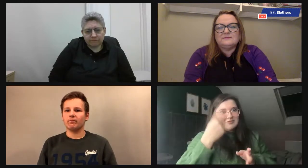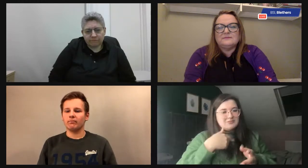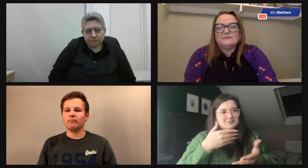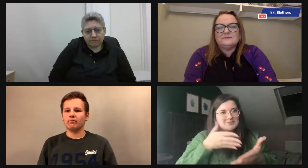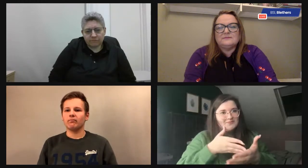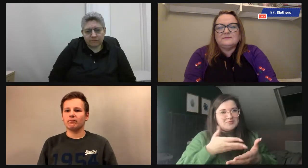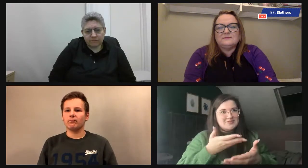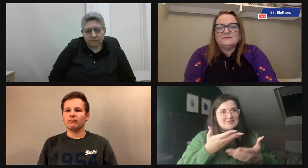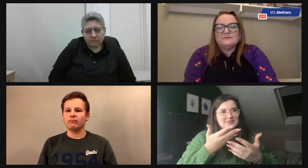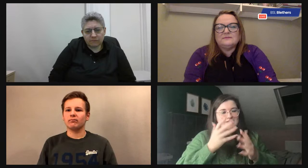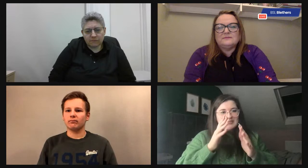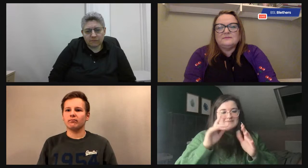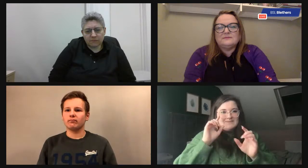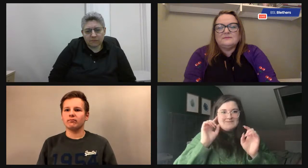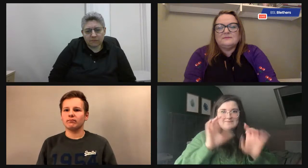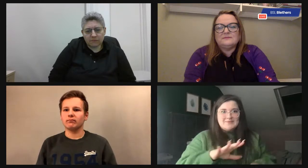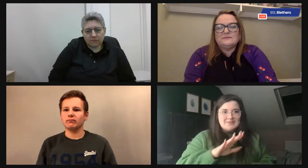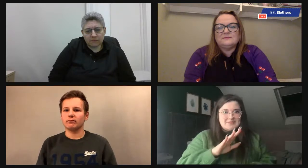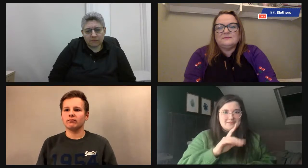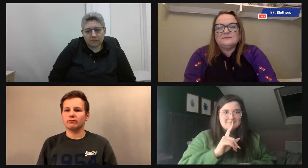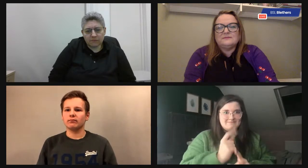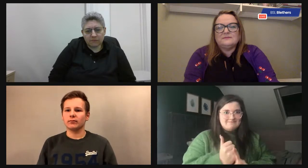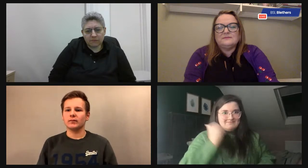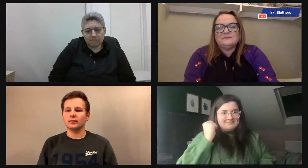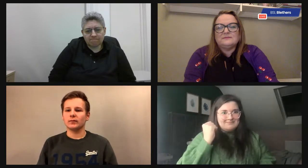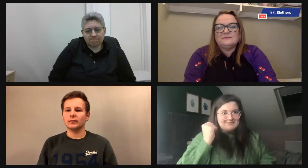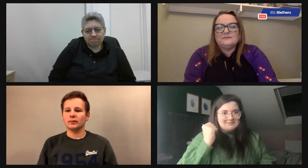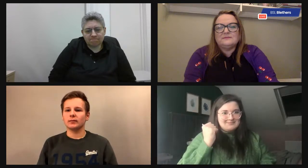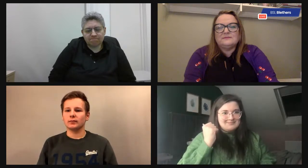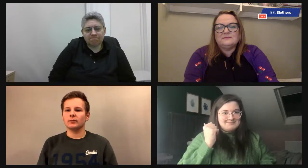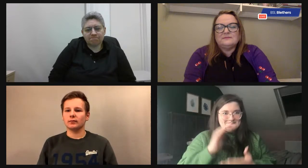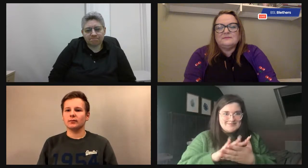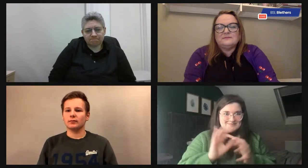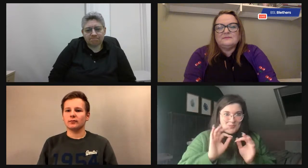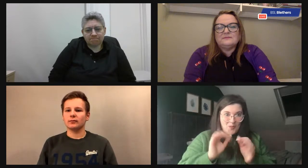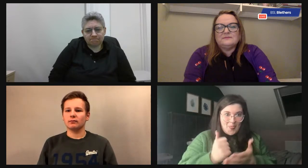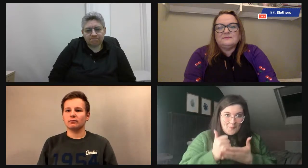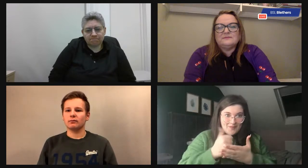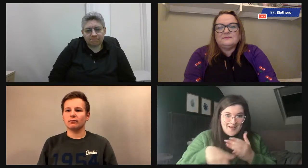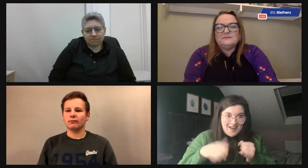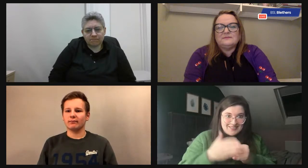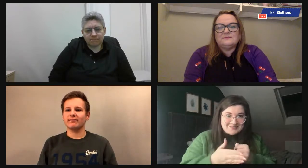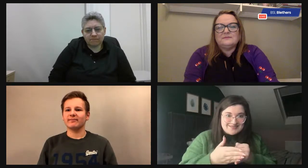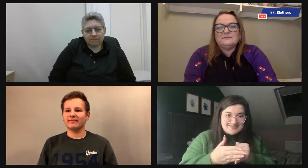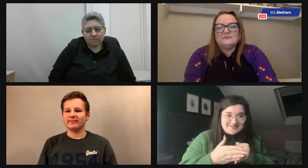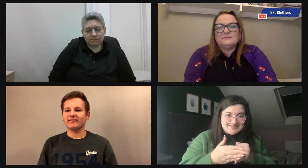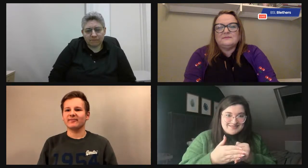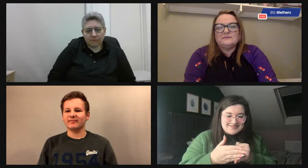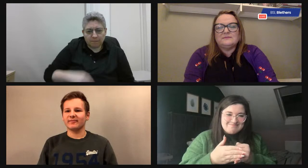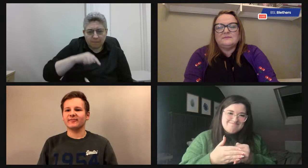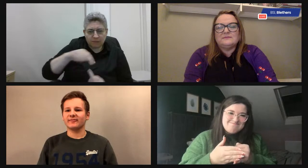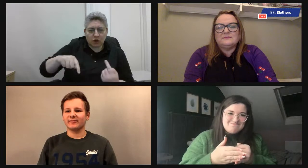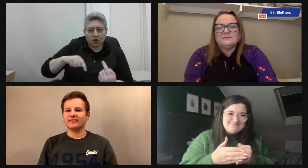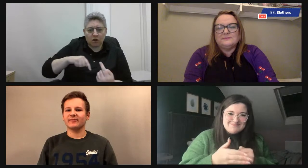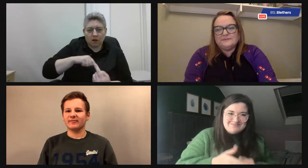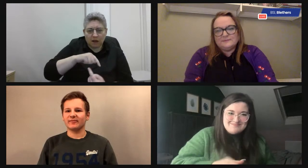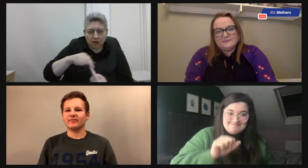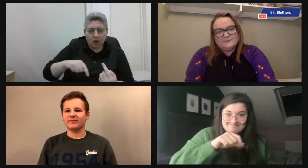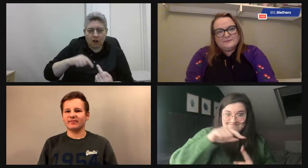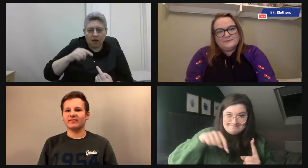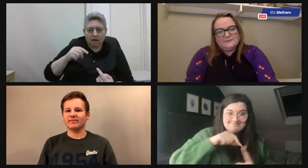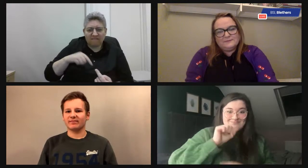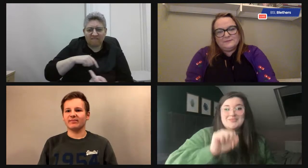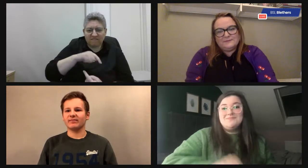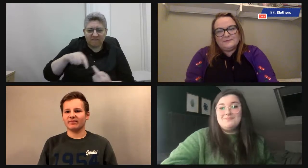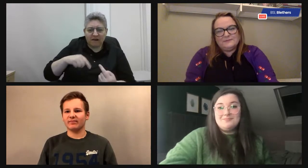another reason for Frustrating. mental health is this delay in getting your information across and the delay in getting it back to you. Do you know what I